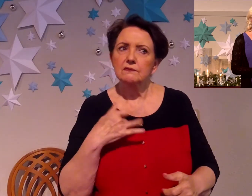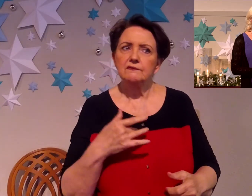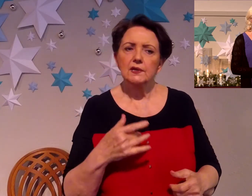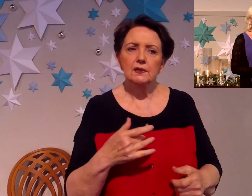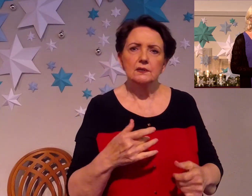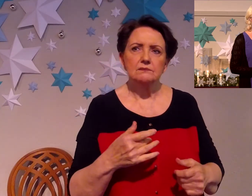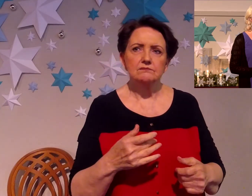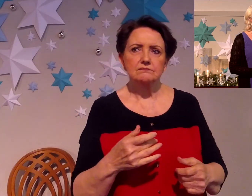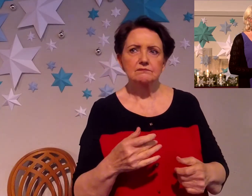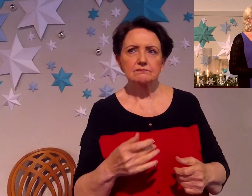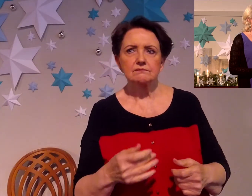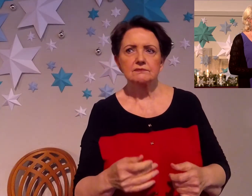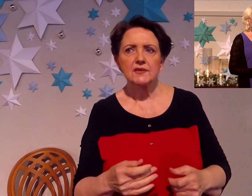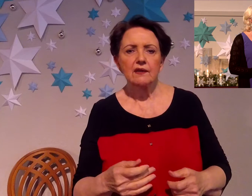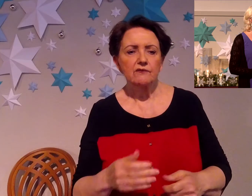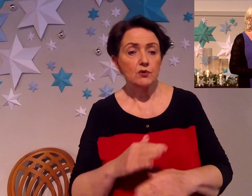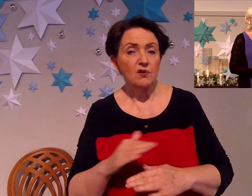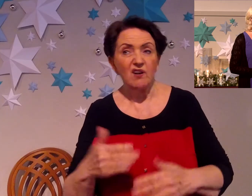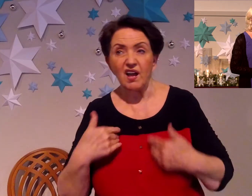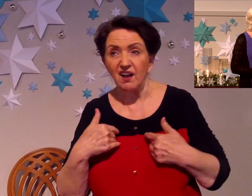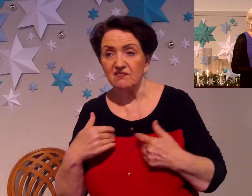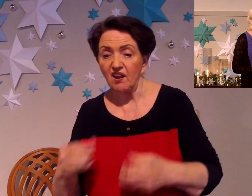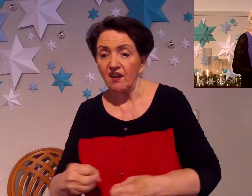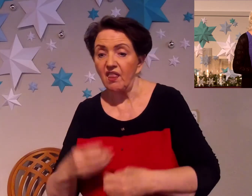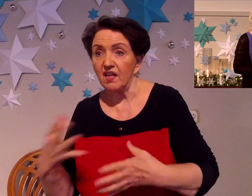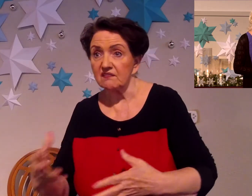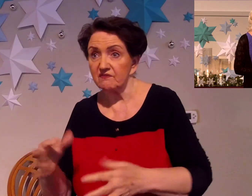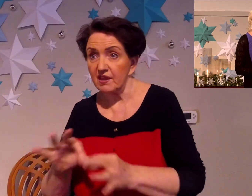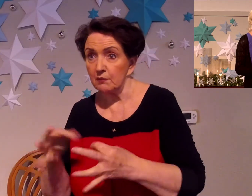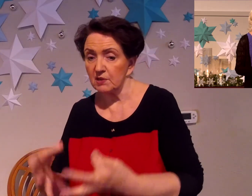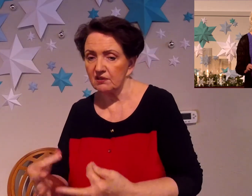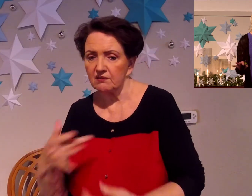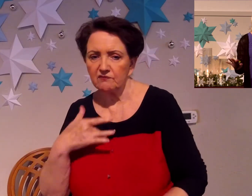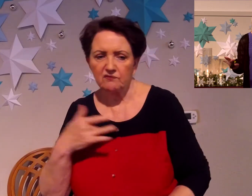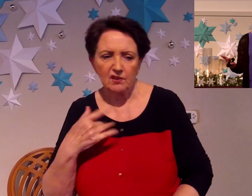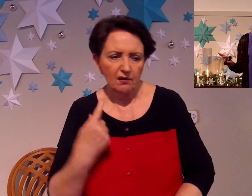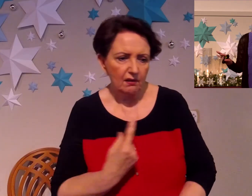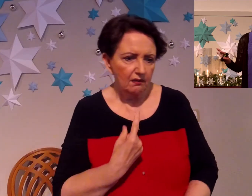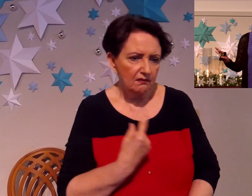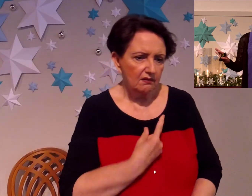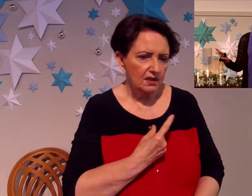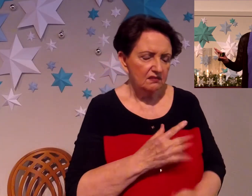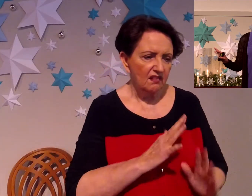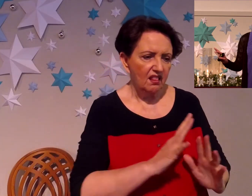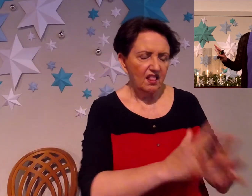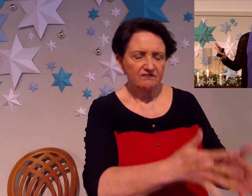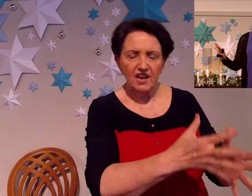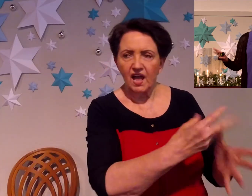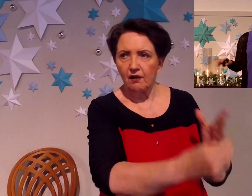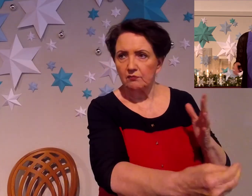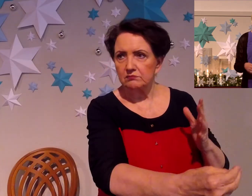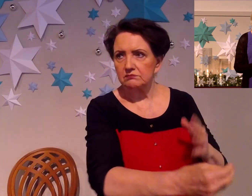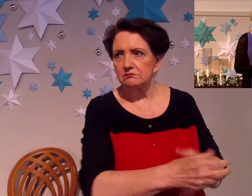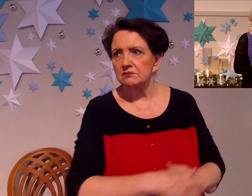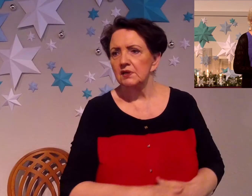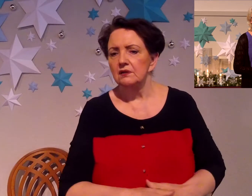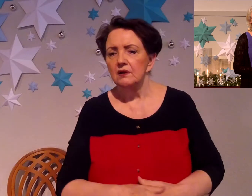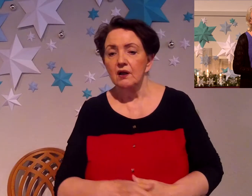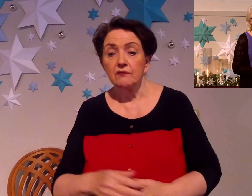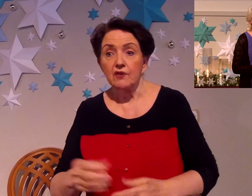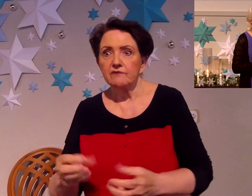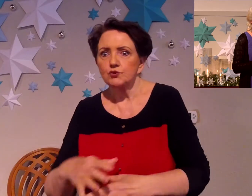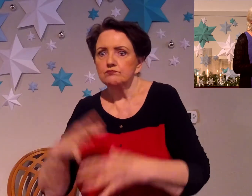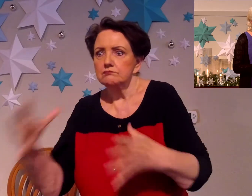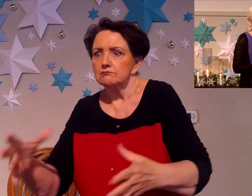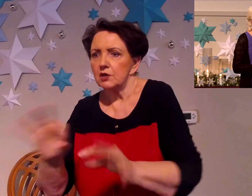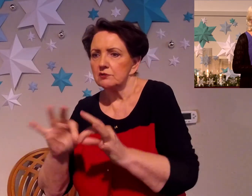if we don't have a lot of family, we can feel lonely and left out. If we have too much family, it can feel a little overwhelming. If we have family we